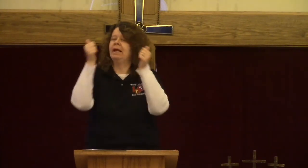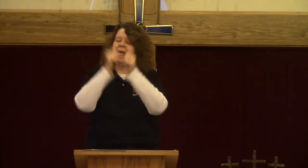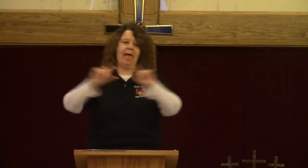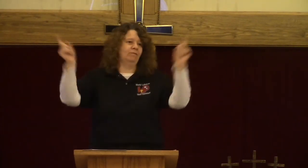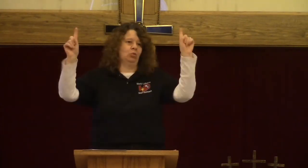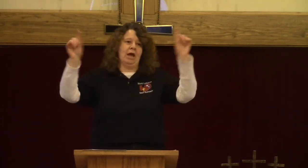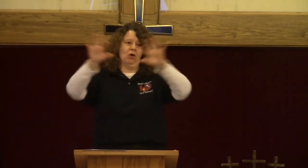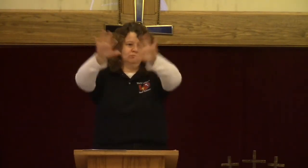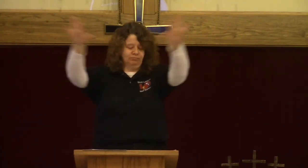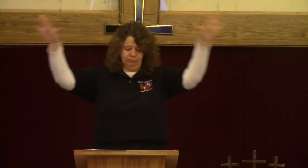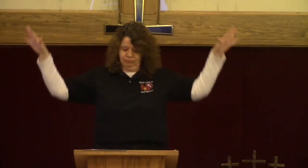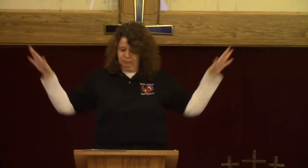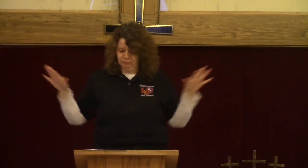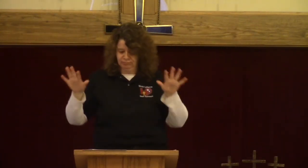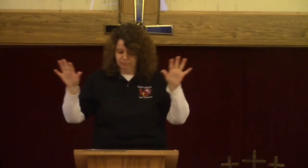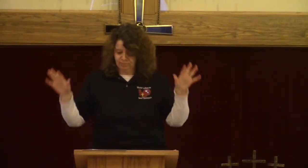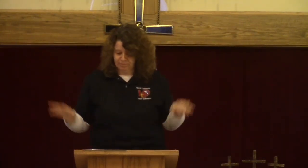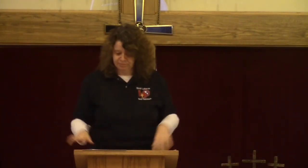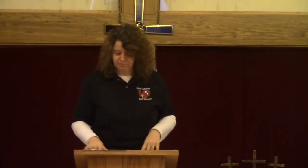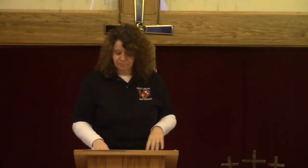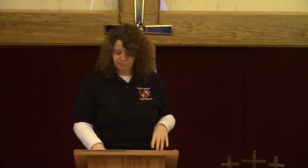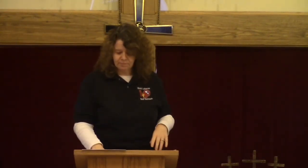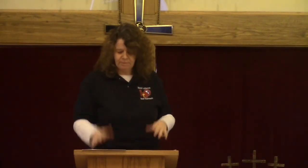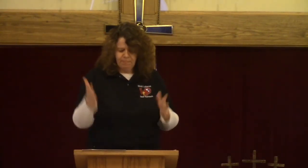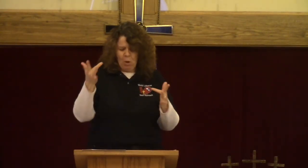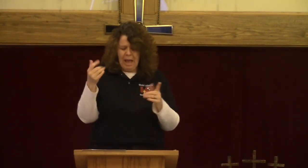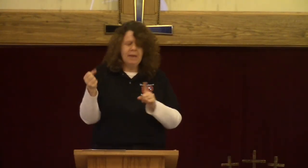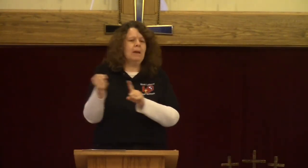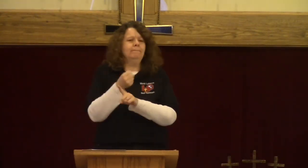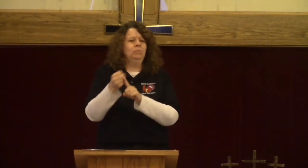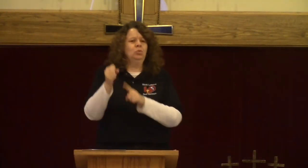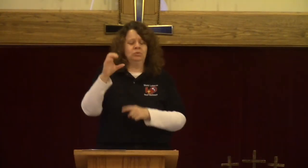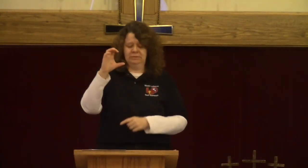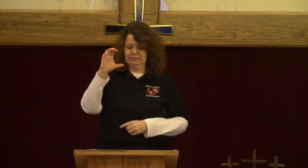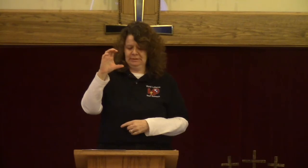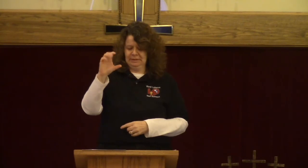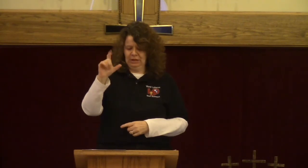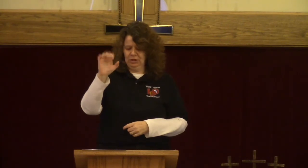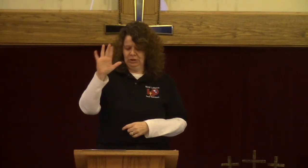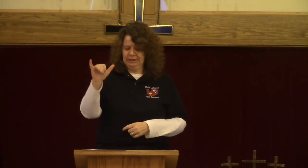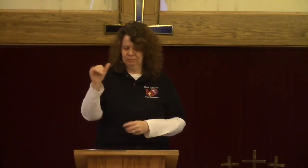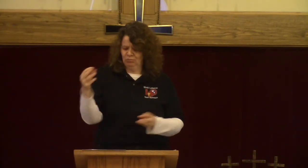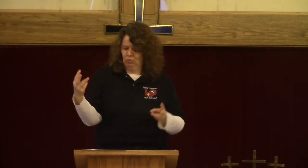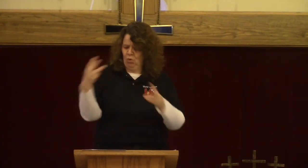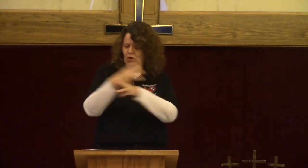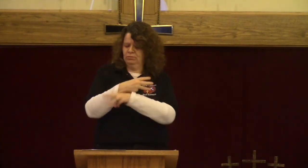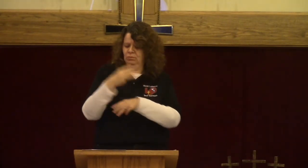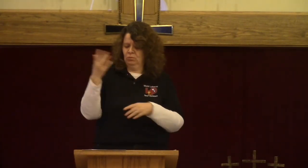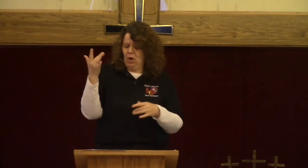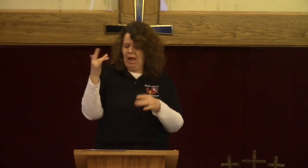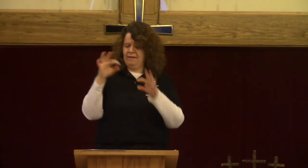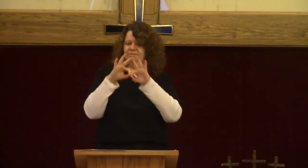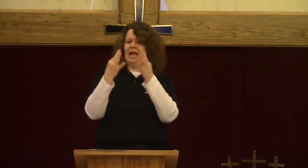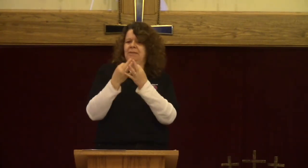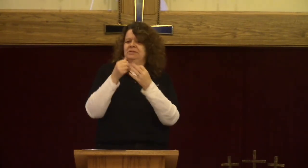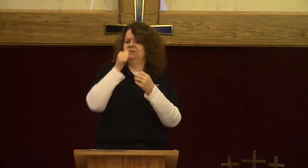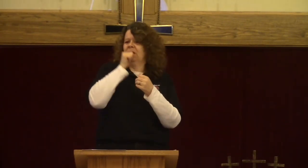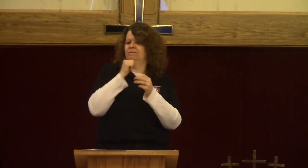here in church, deaf church, everywhere, all over. And why is, you know, abusing clergy worse?